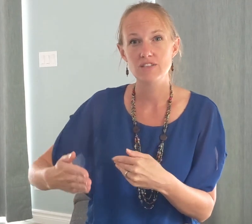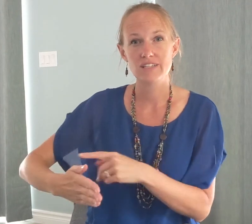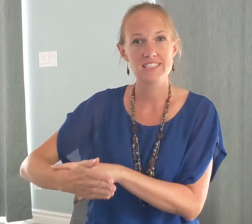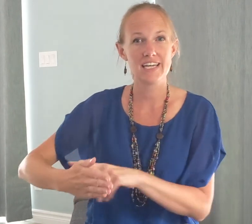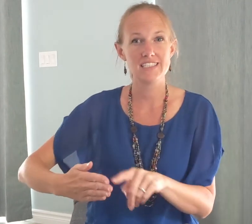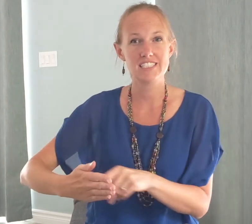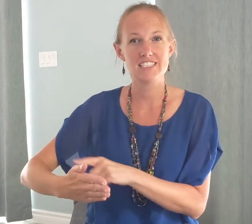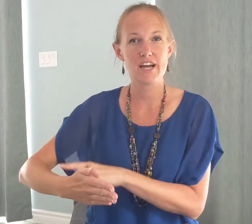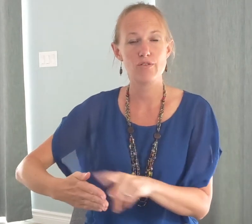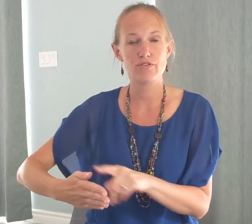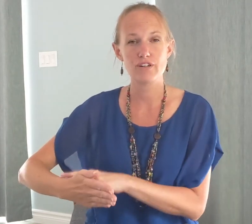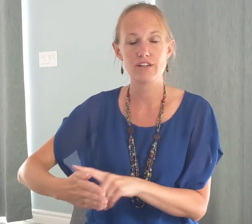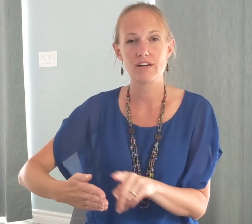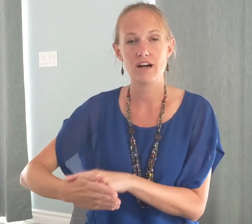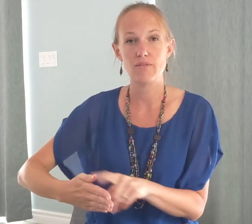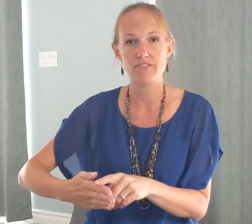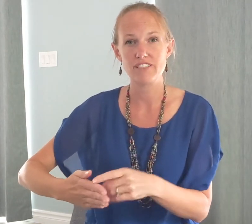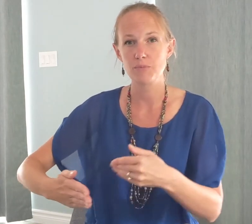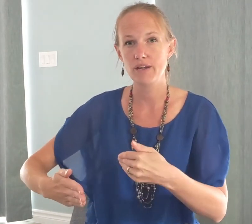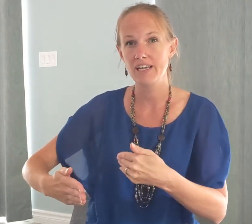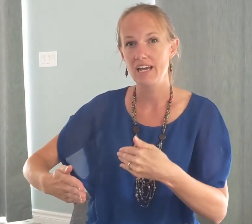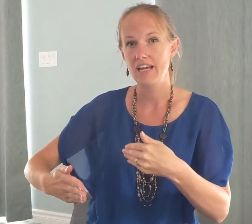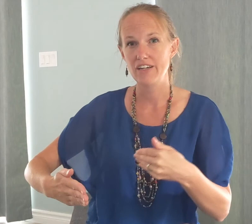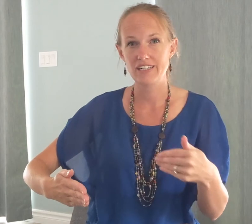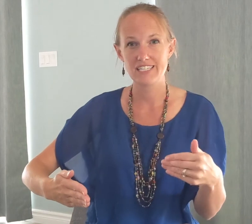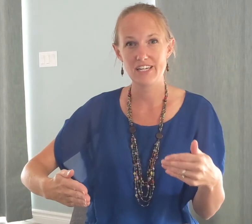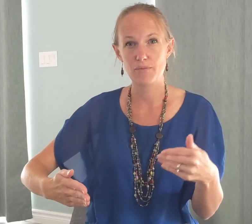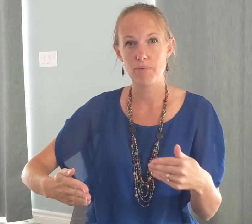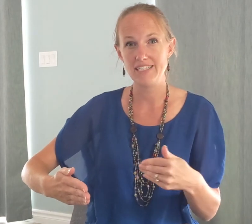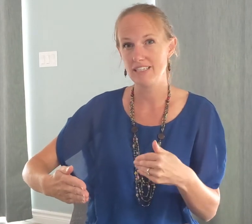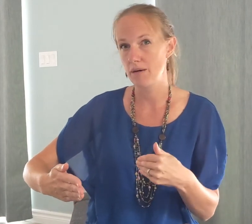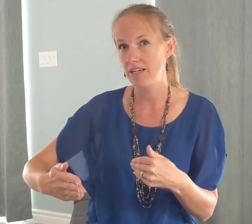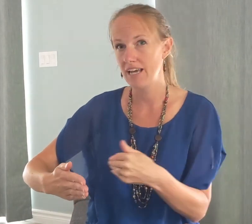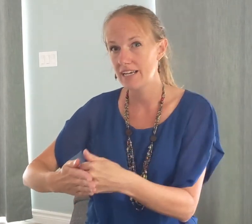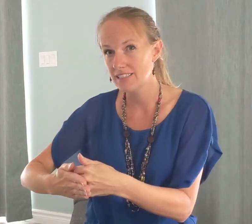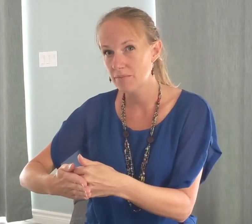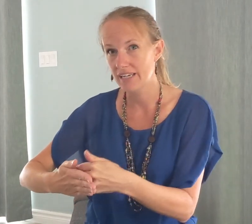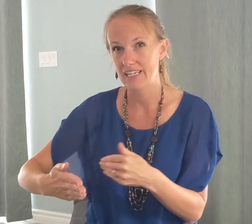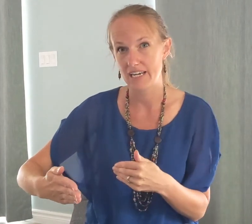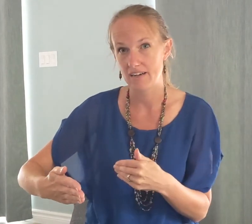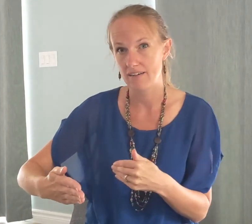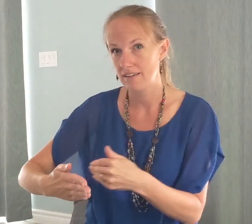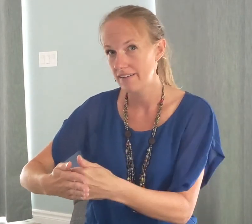this hand is just out for a reference point, and you're gonna take your bent dominant hand and bring it near,